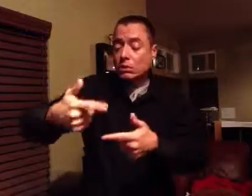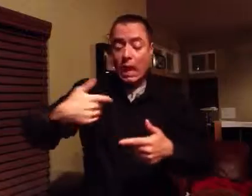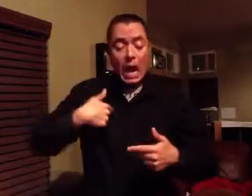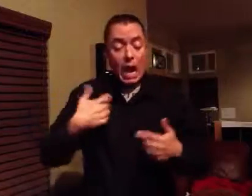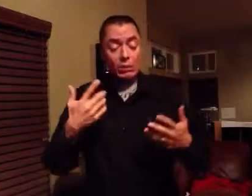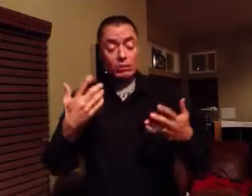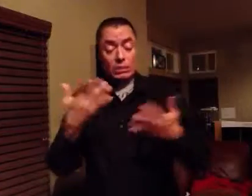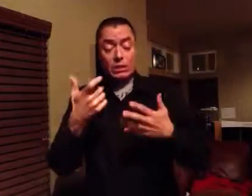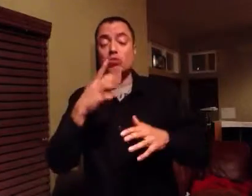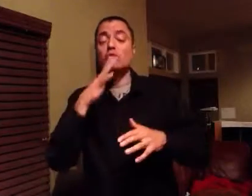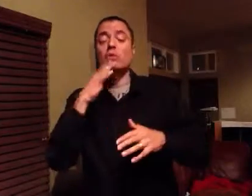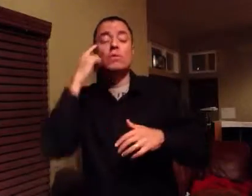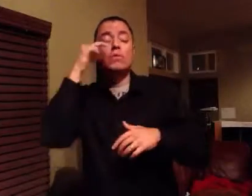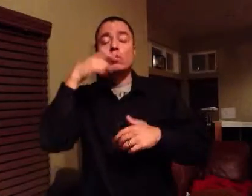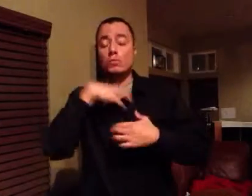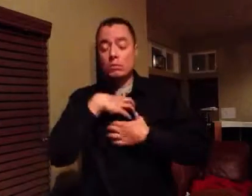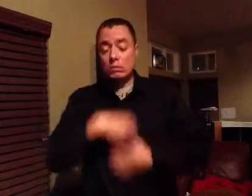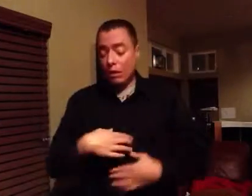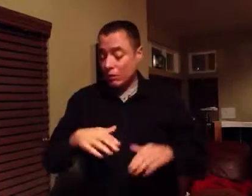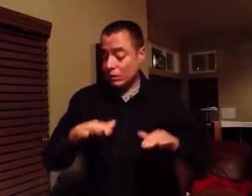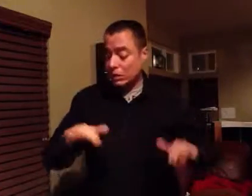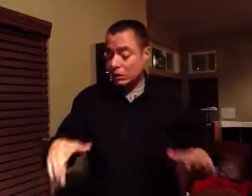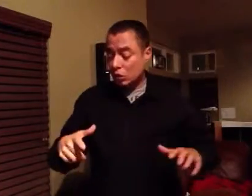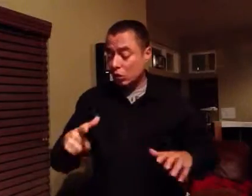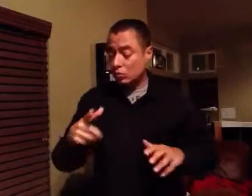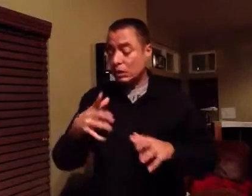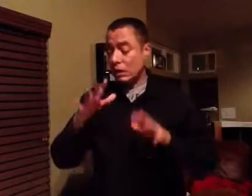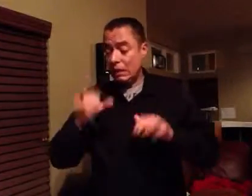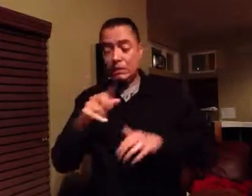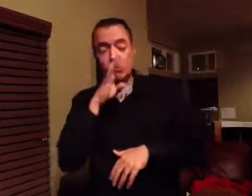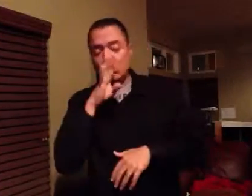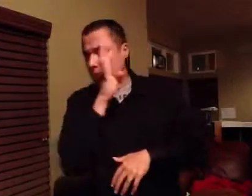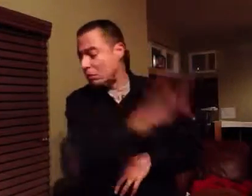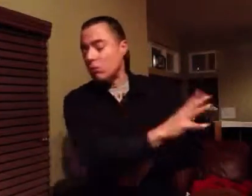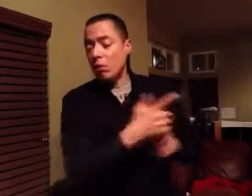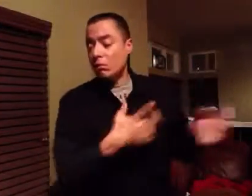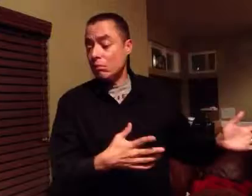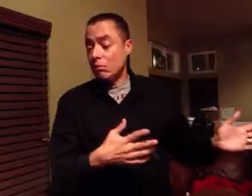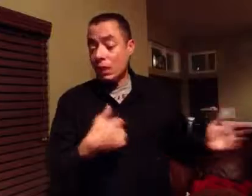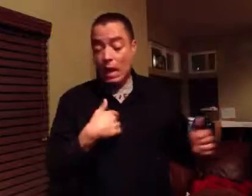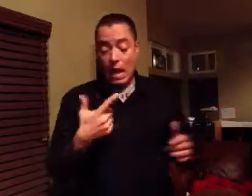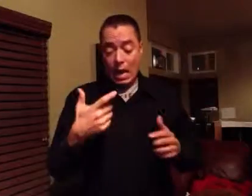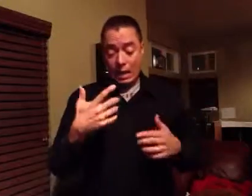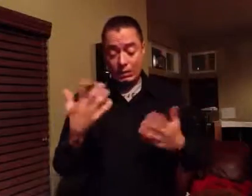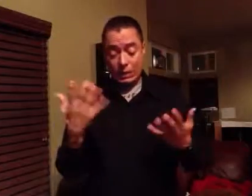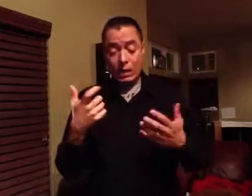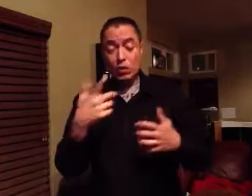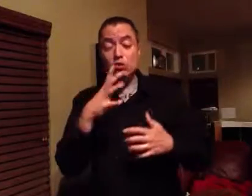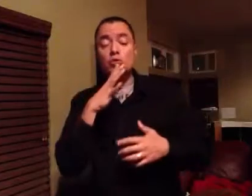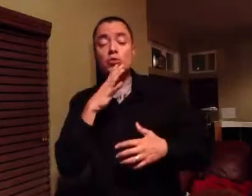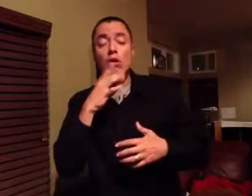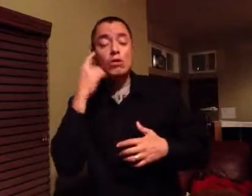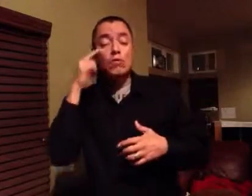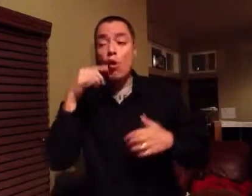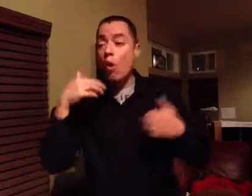children around the world whose cries go unheard. I am here to speak for the countless animals dying